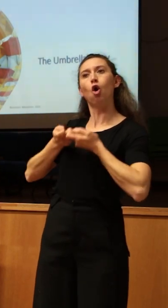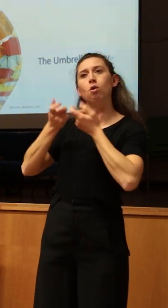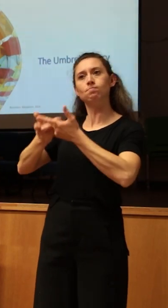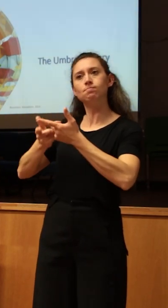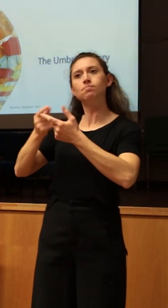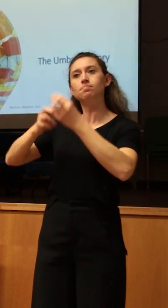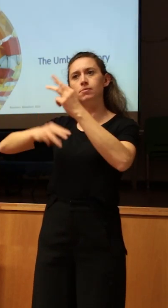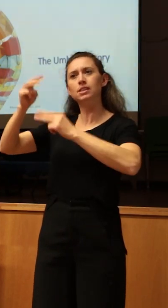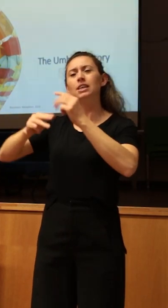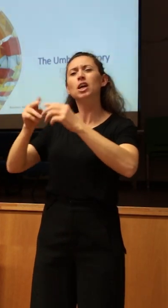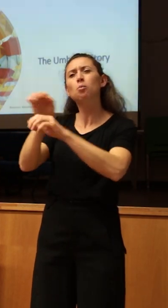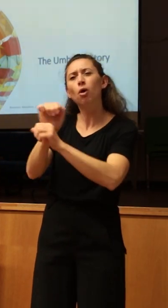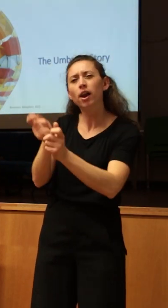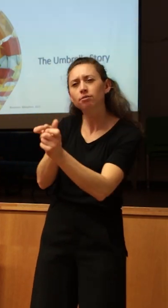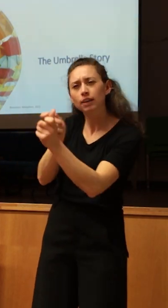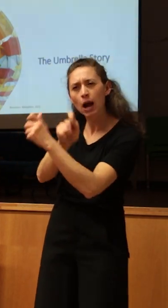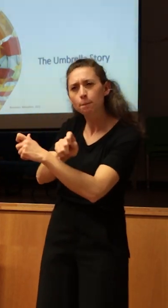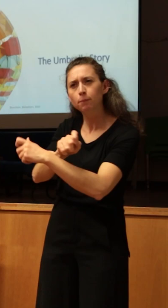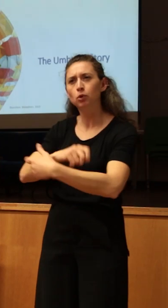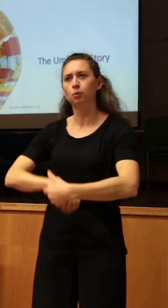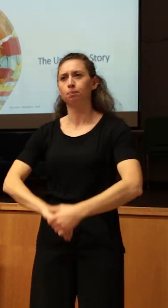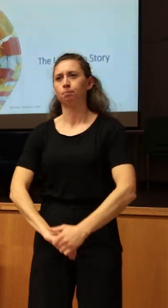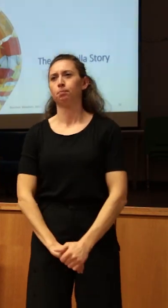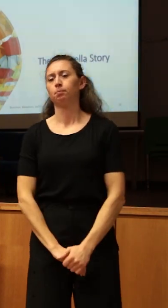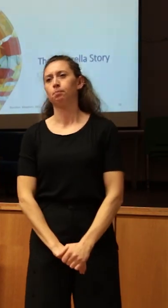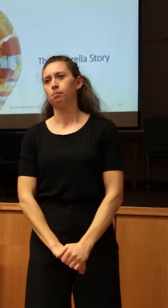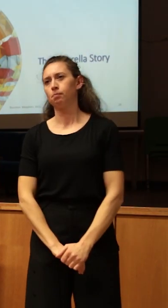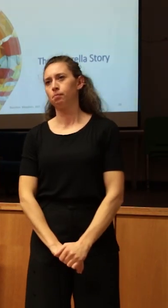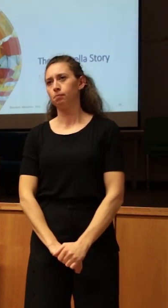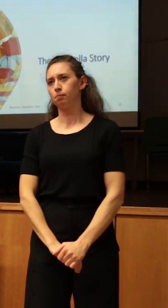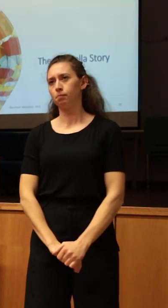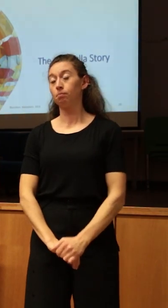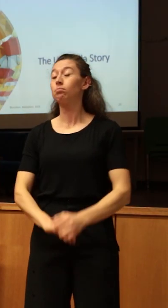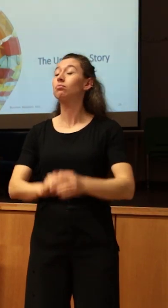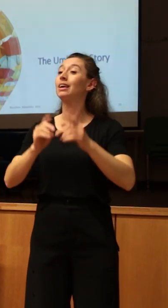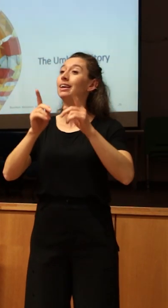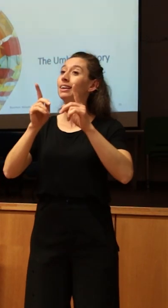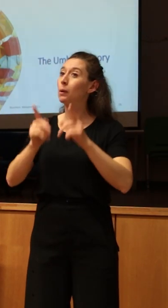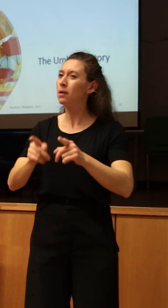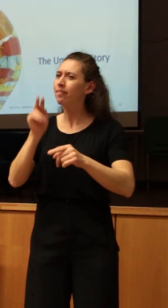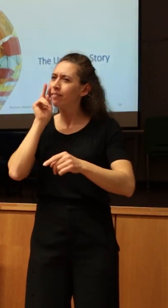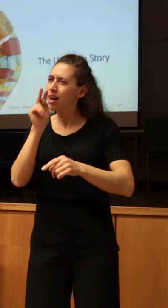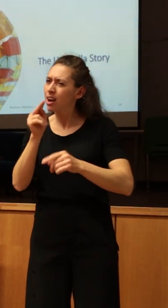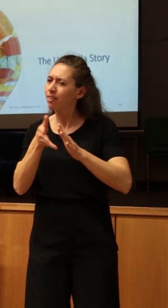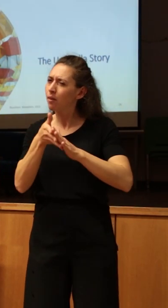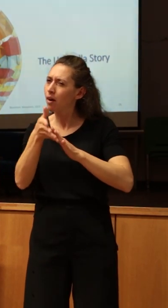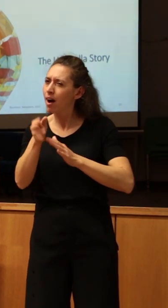change. Y inducir el cambio. And then we go into how the change happened. Y vamos a ver cómo el cambio